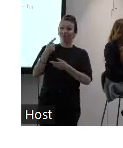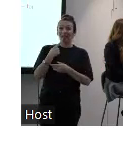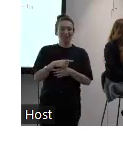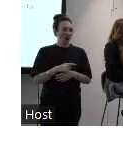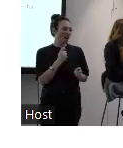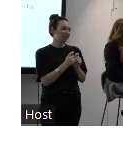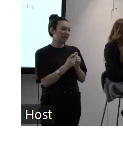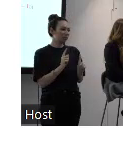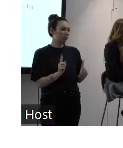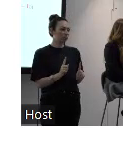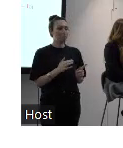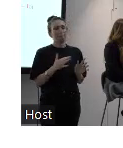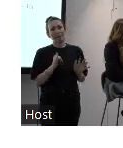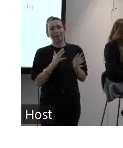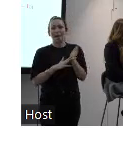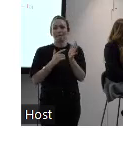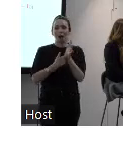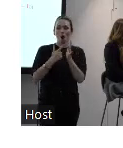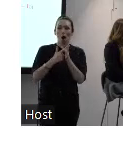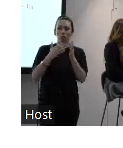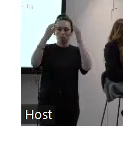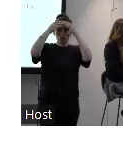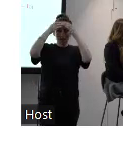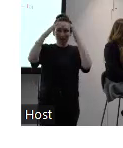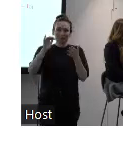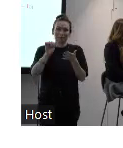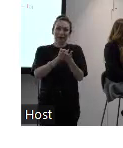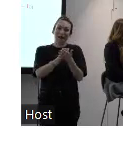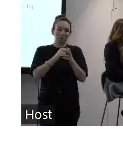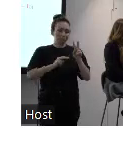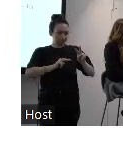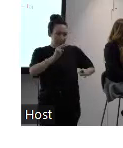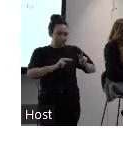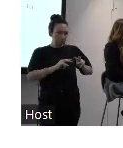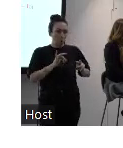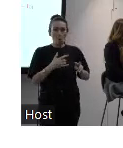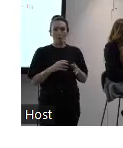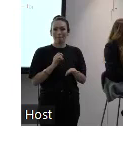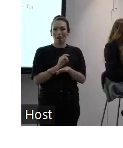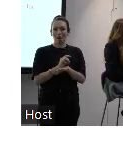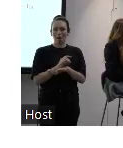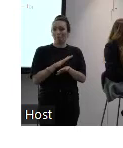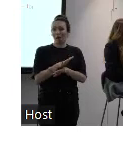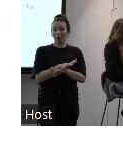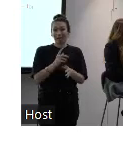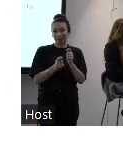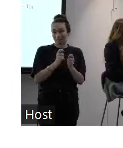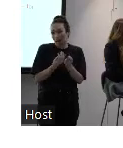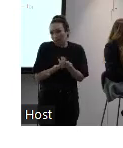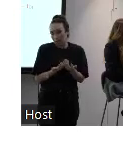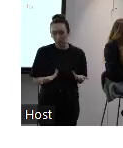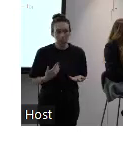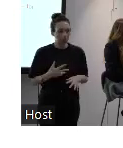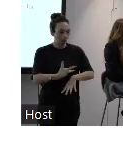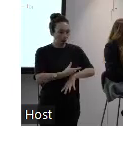test of MRI, which is brain scanning, or they might be given some blood tests. Most of the time, these brain